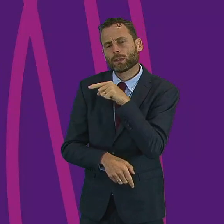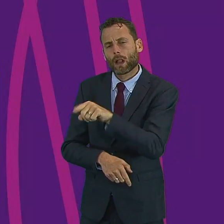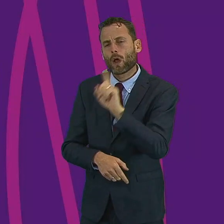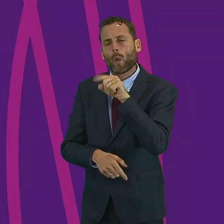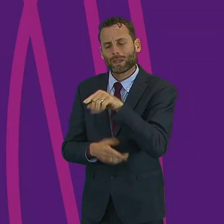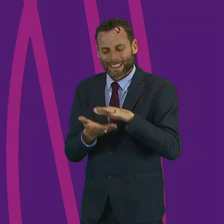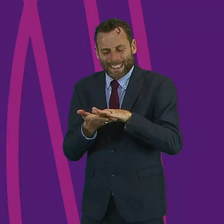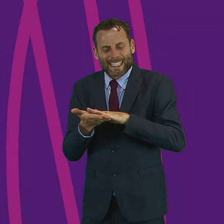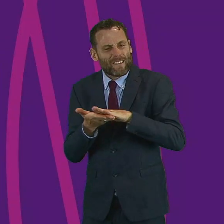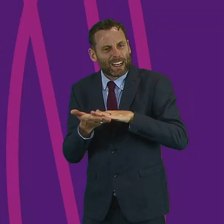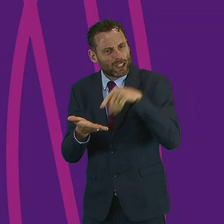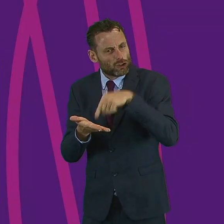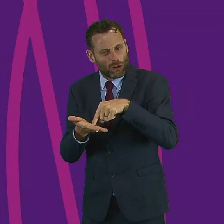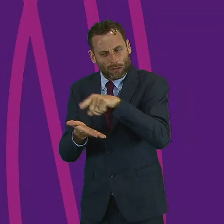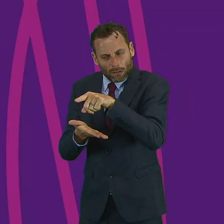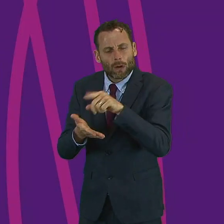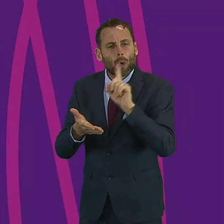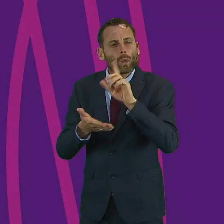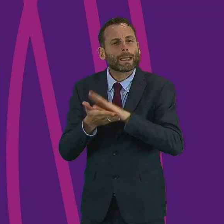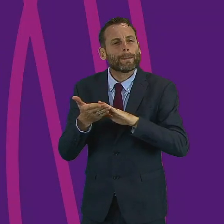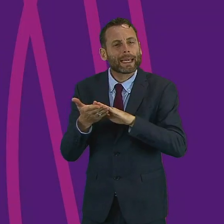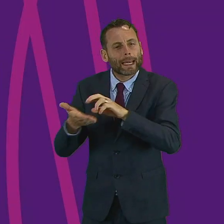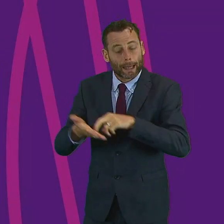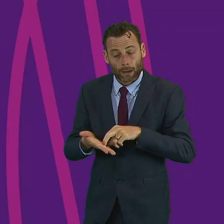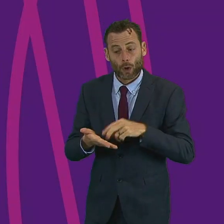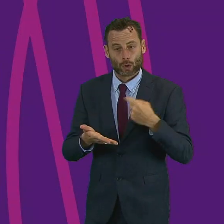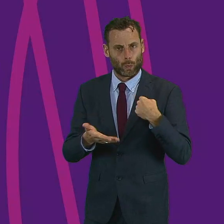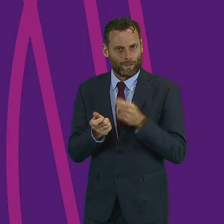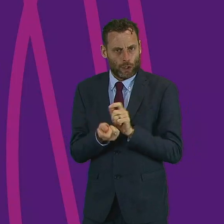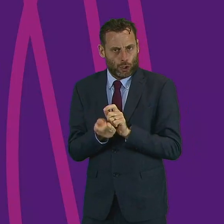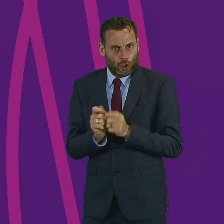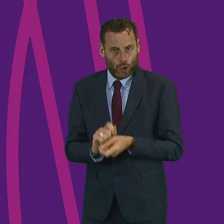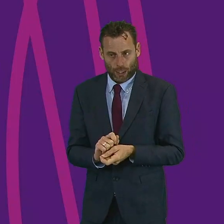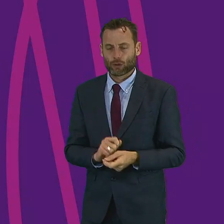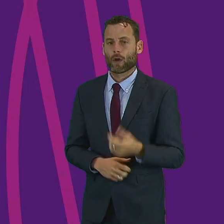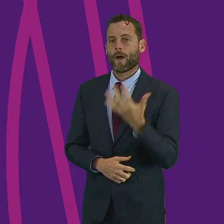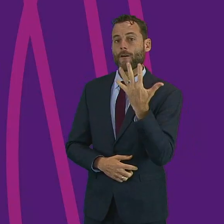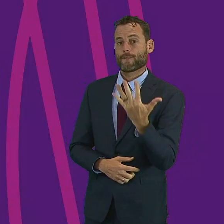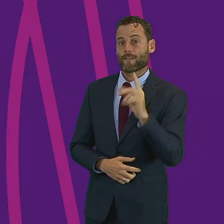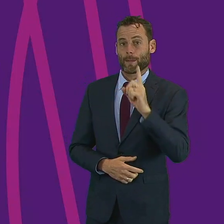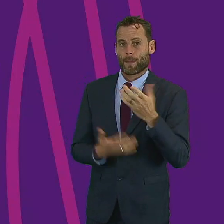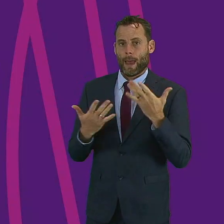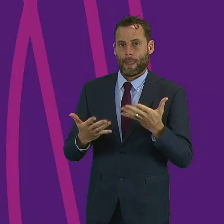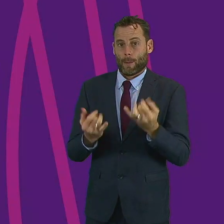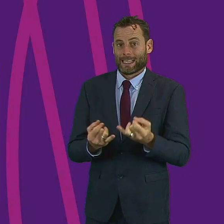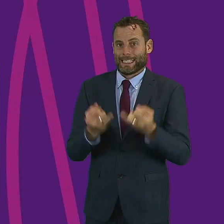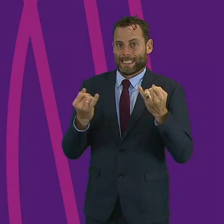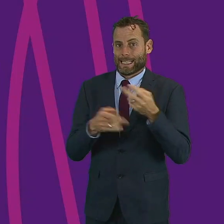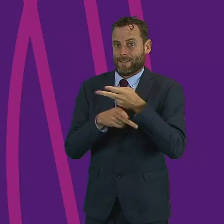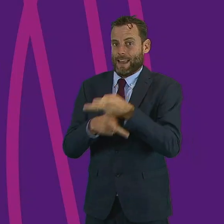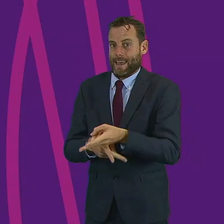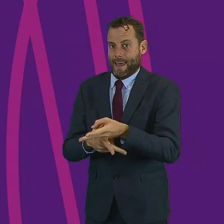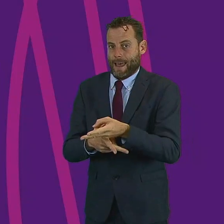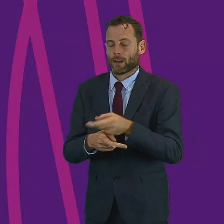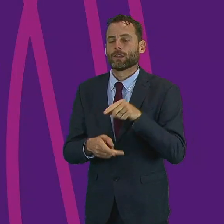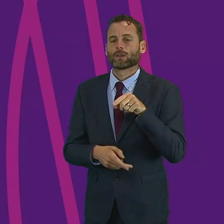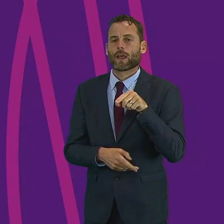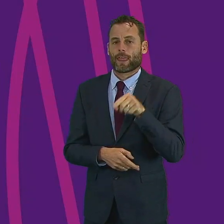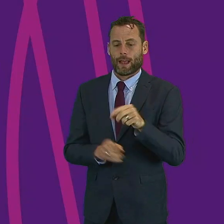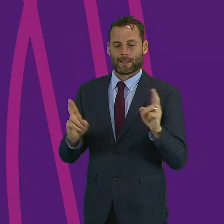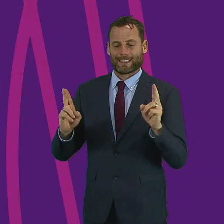accurate. And 5 people are in intensive care, which is 1 fewer than the number yesterday. In the past 24 hours,